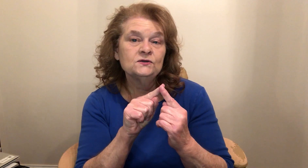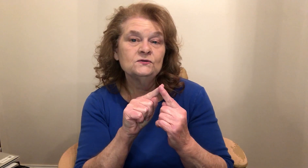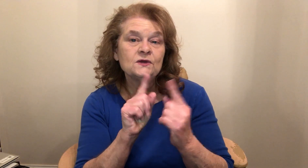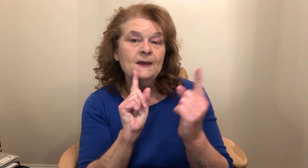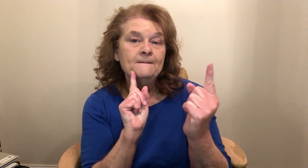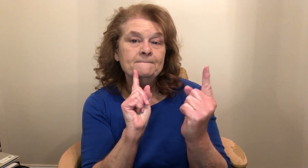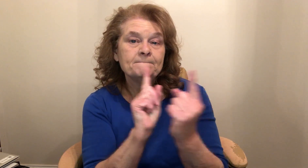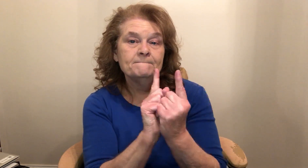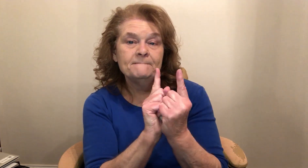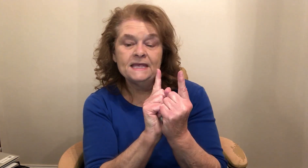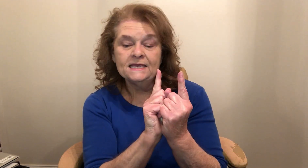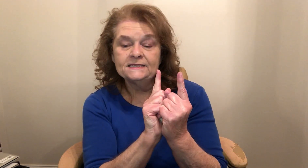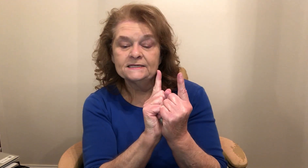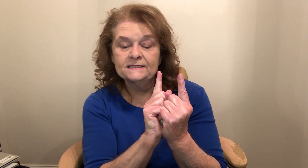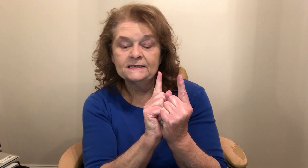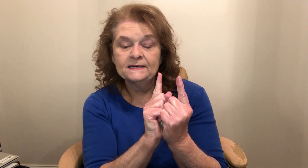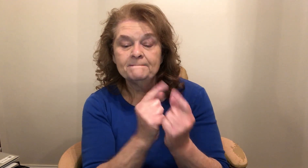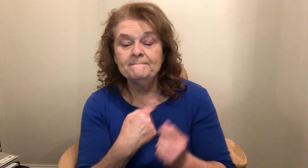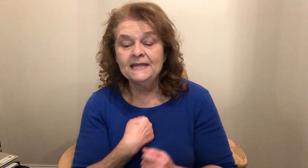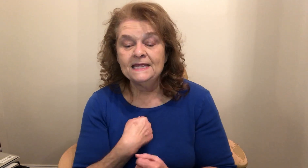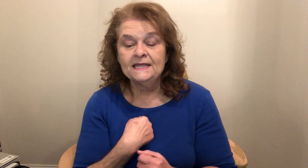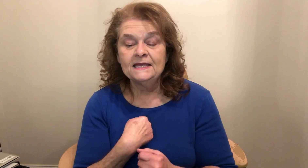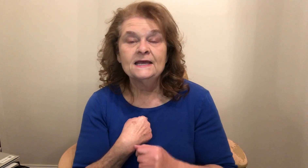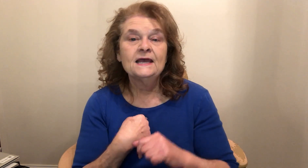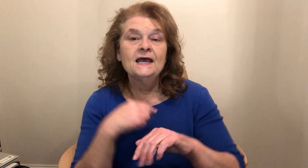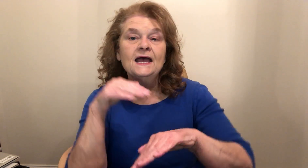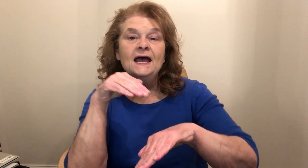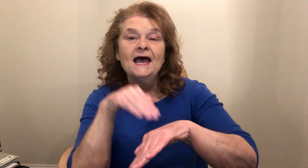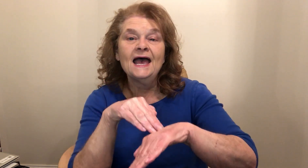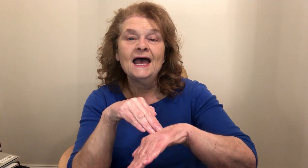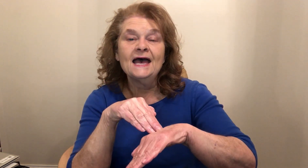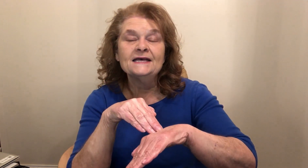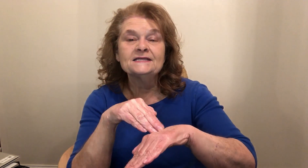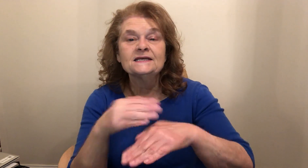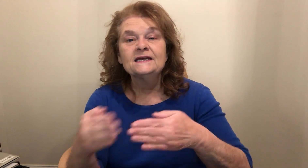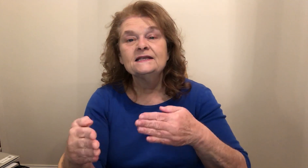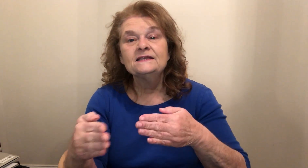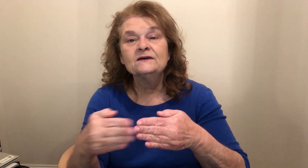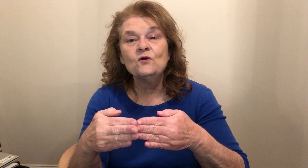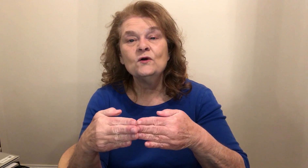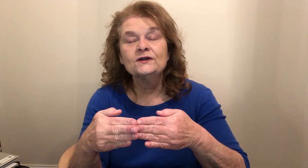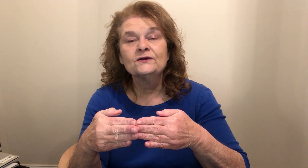to meet me at the corner?